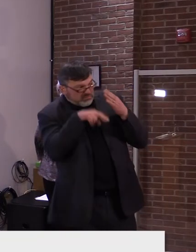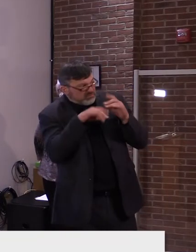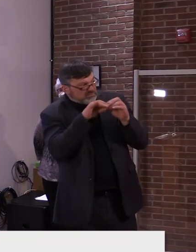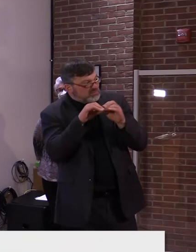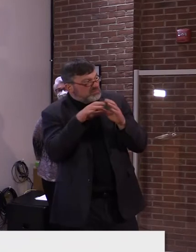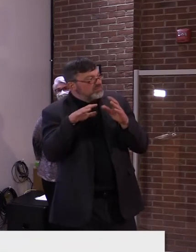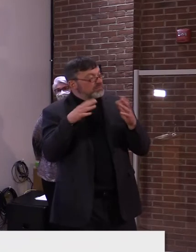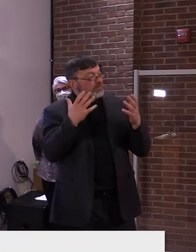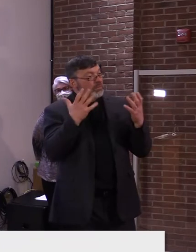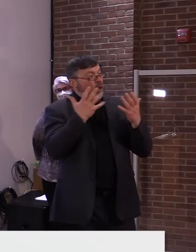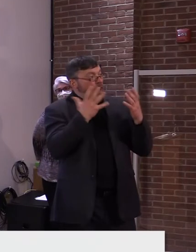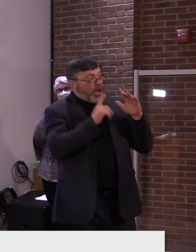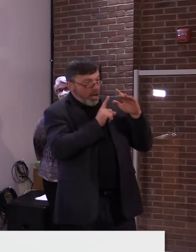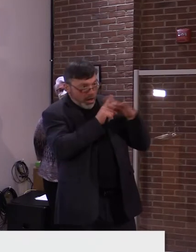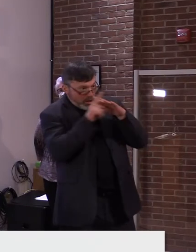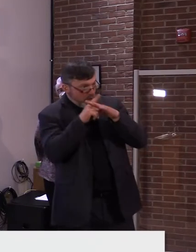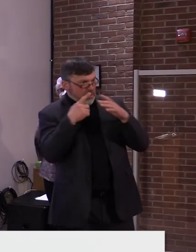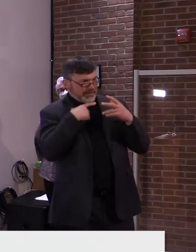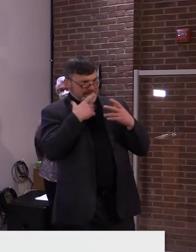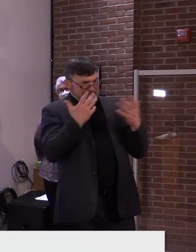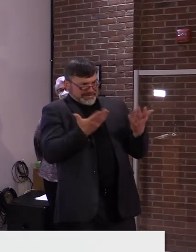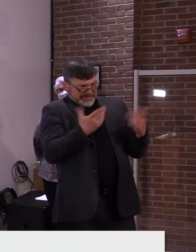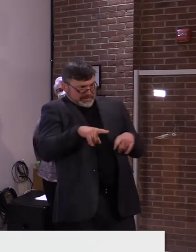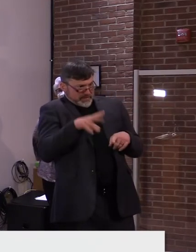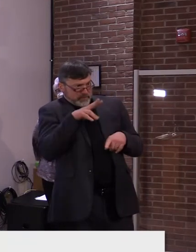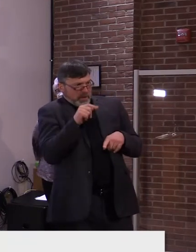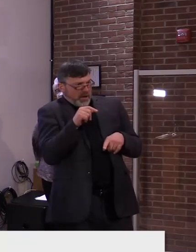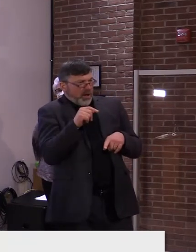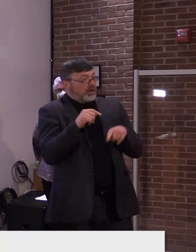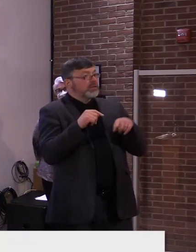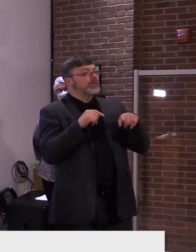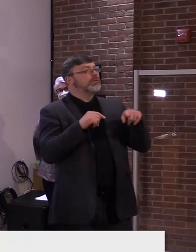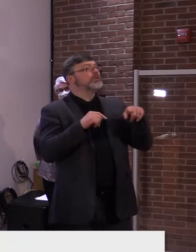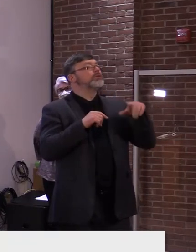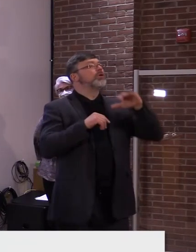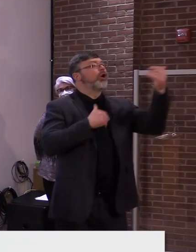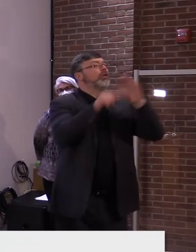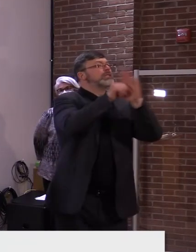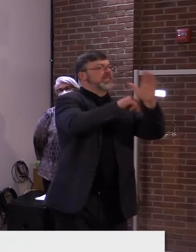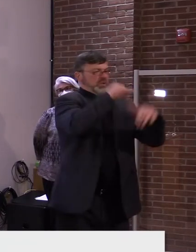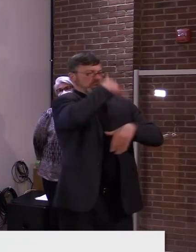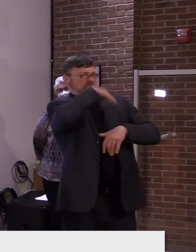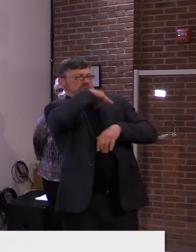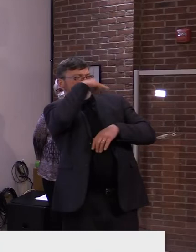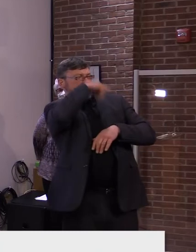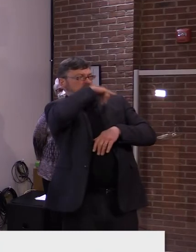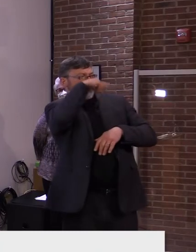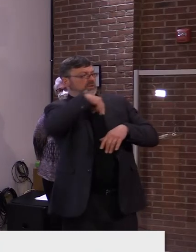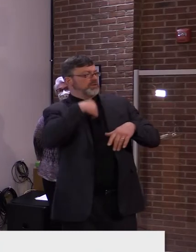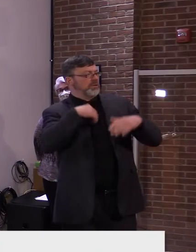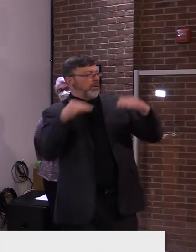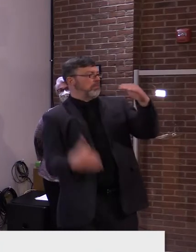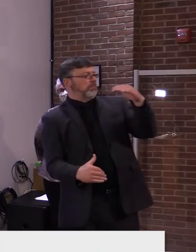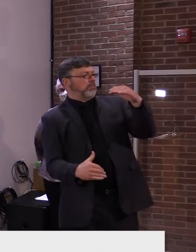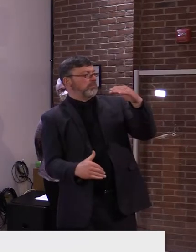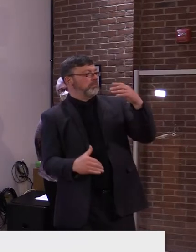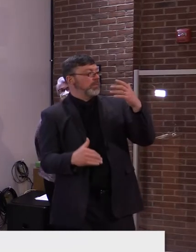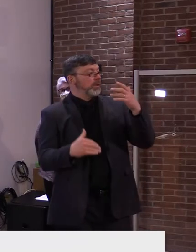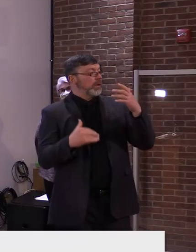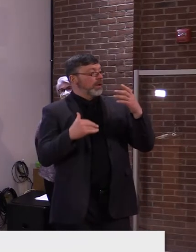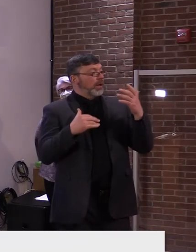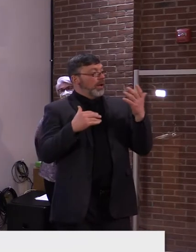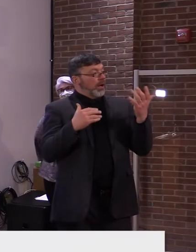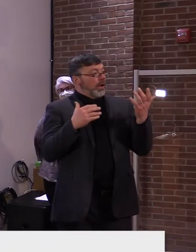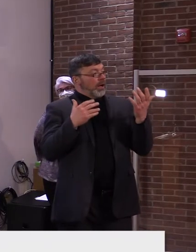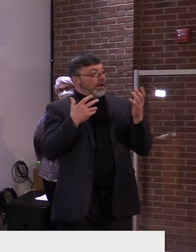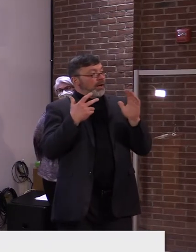have less natural immunity. So we are all going to have to be reliant on the vaccine immunity, by and large, to